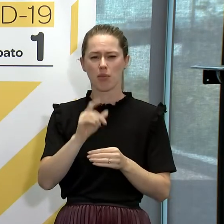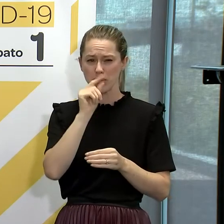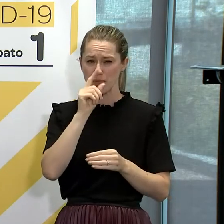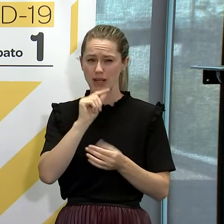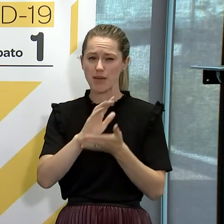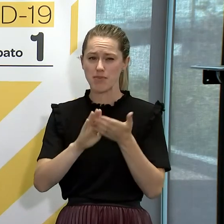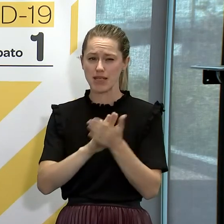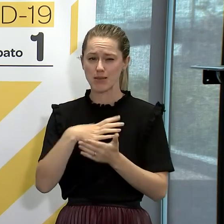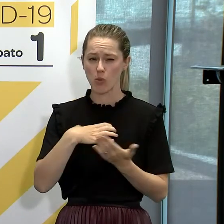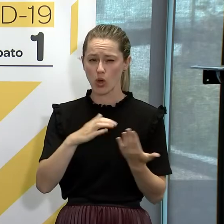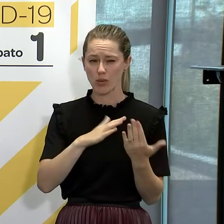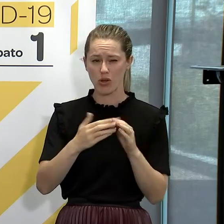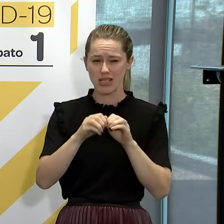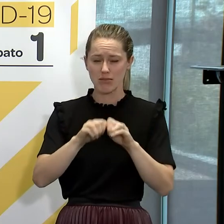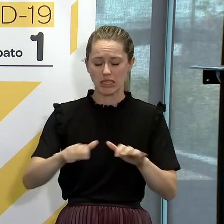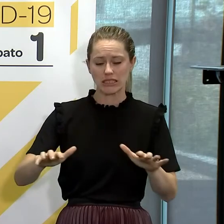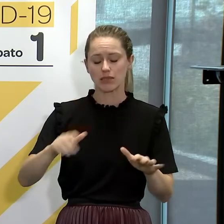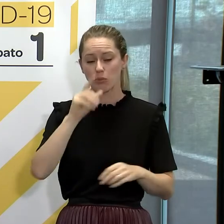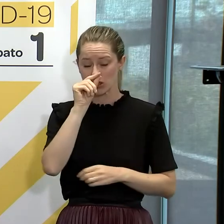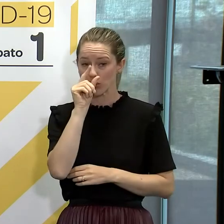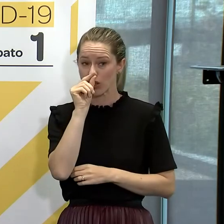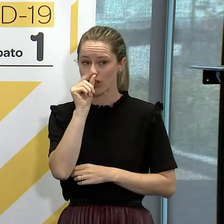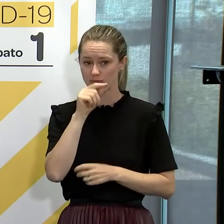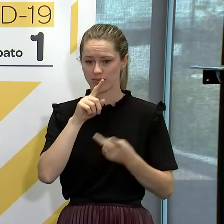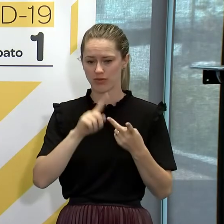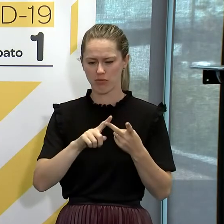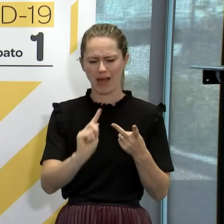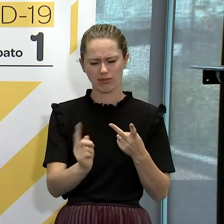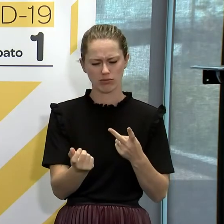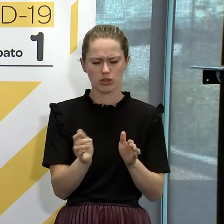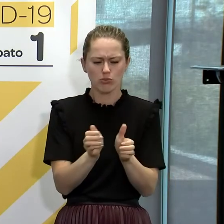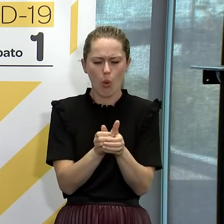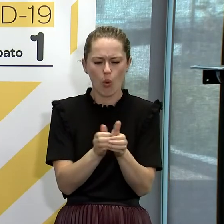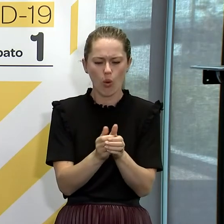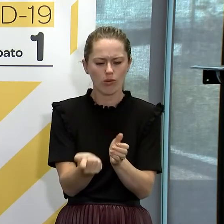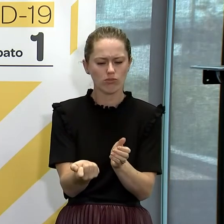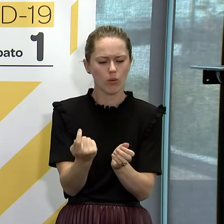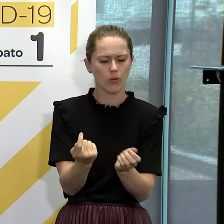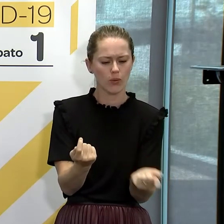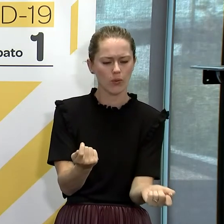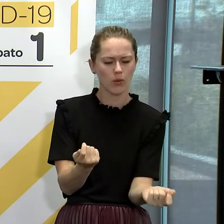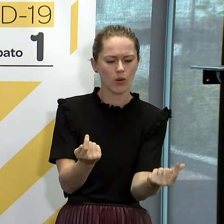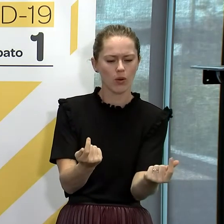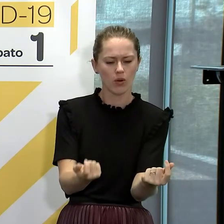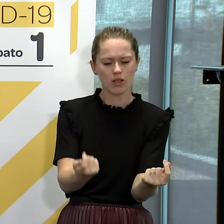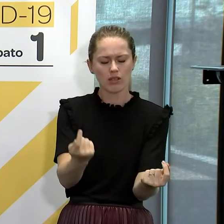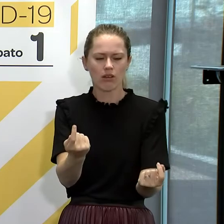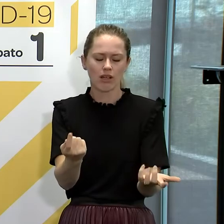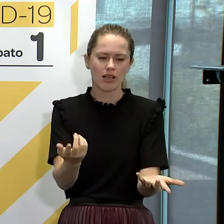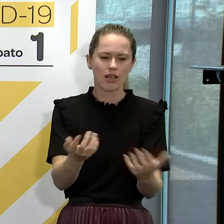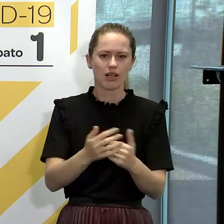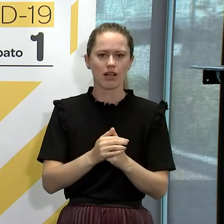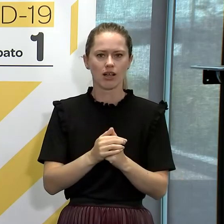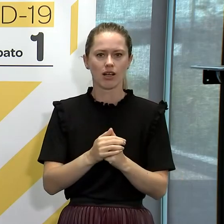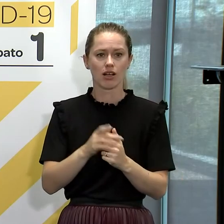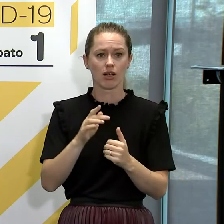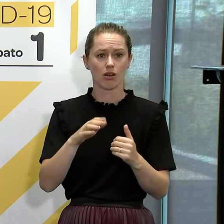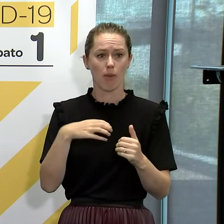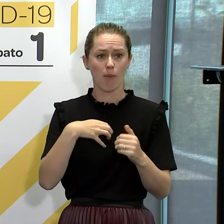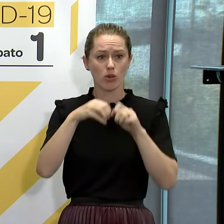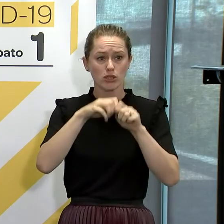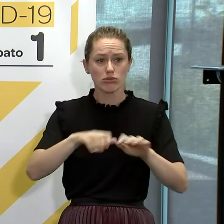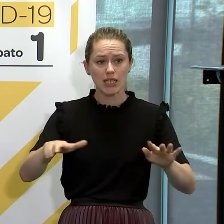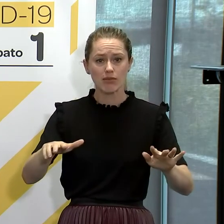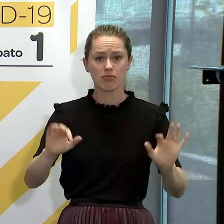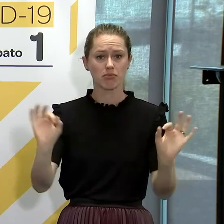community cases. We are seeing with the very small numbers who've been infected in the facilities, we're not seeing any further